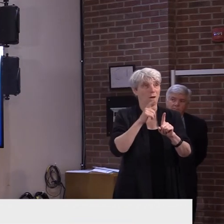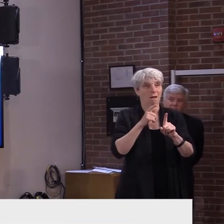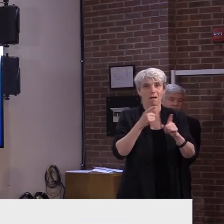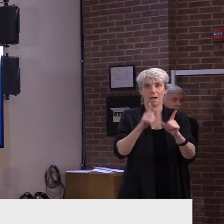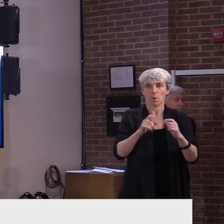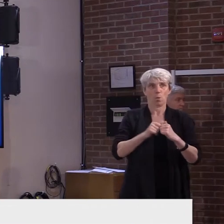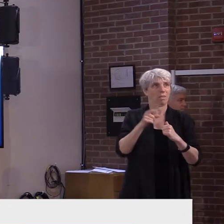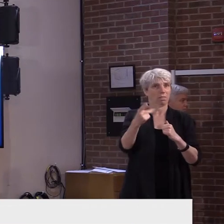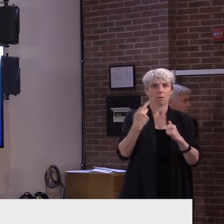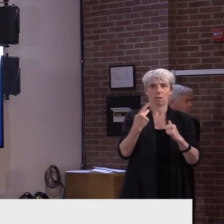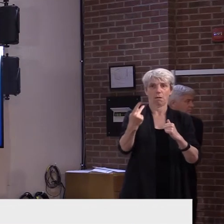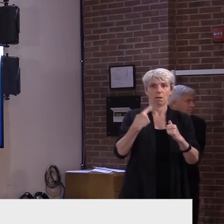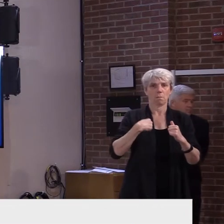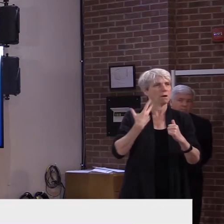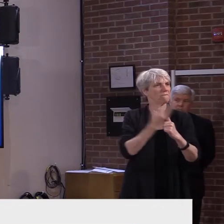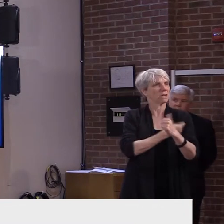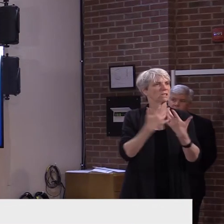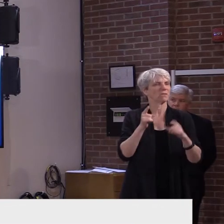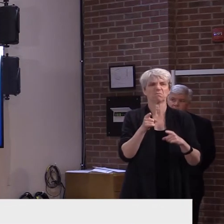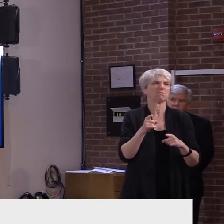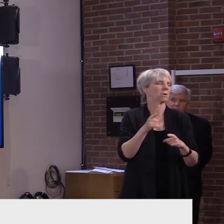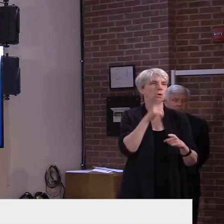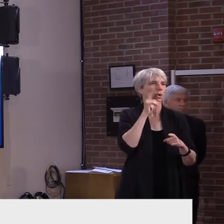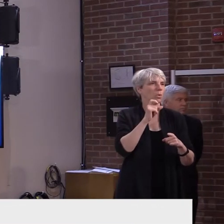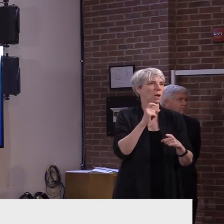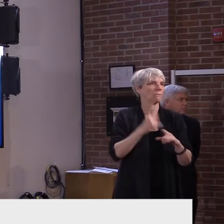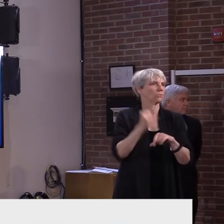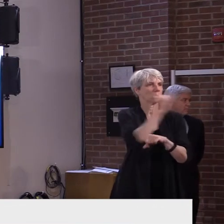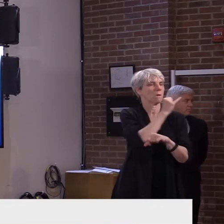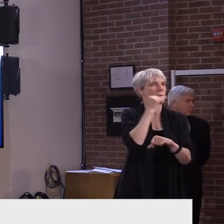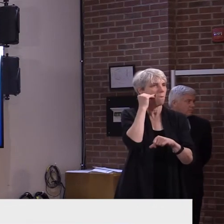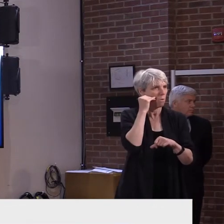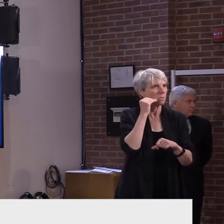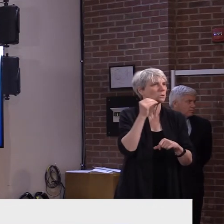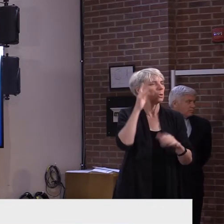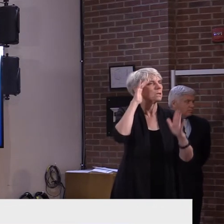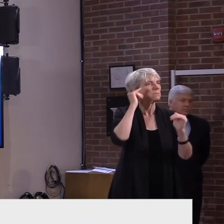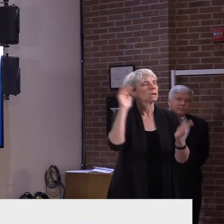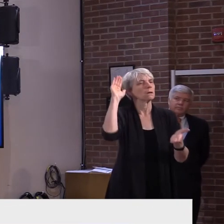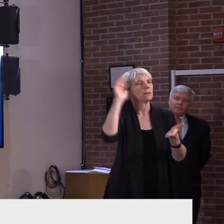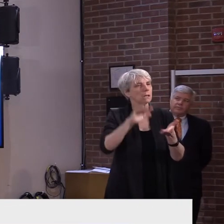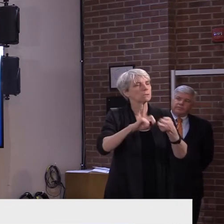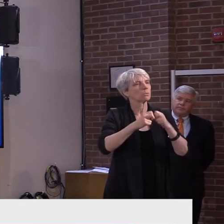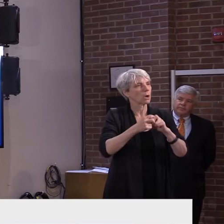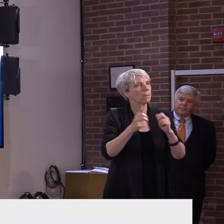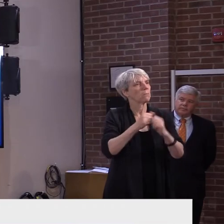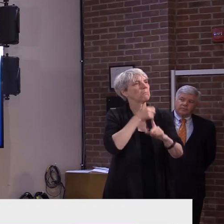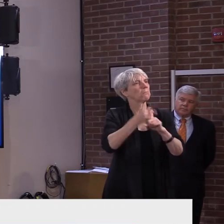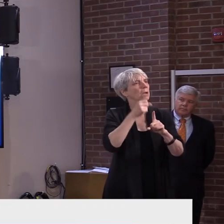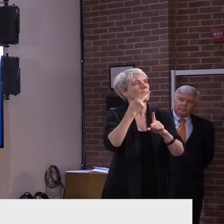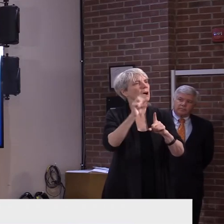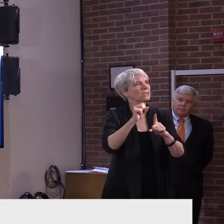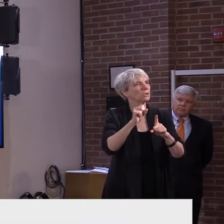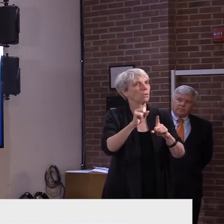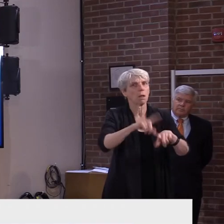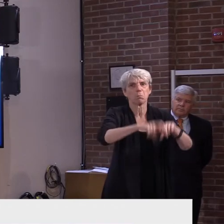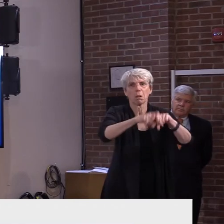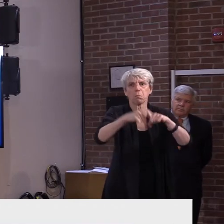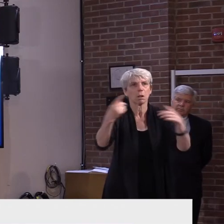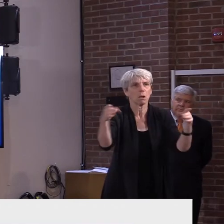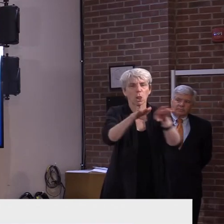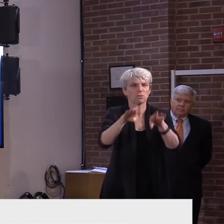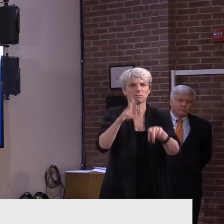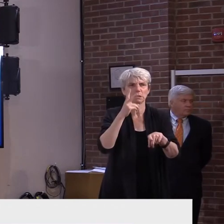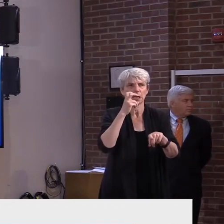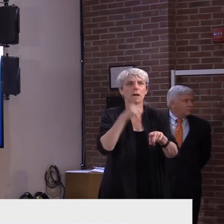are vaccinated. So we'll see a lot less school closure at the high school level in particular this year. But that's something we're still, the patterns aren't clear yet, and